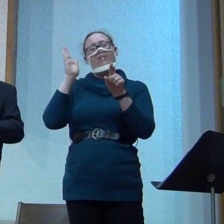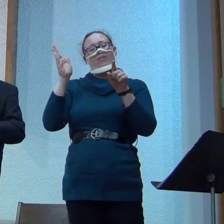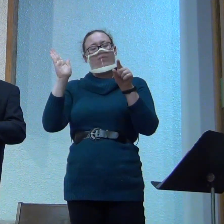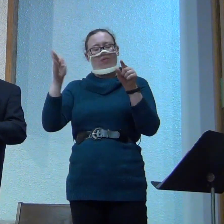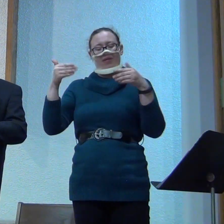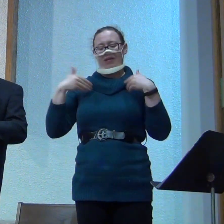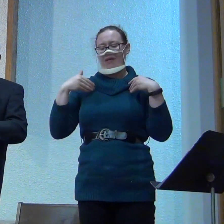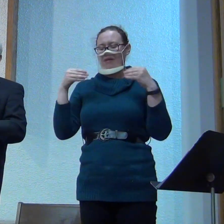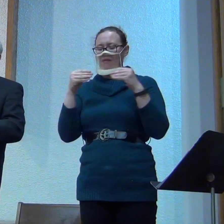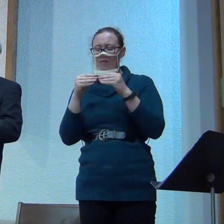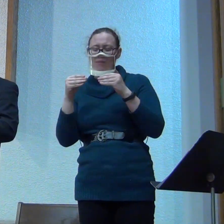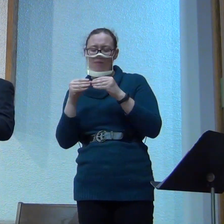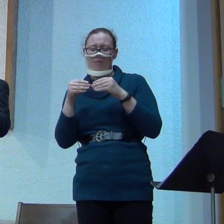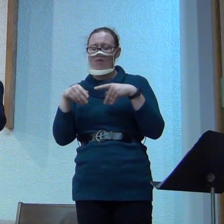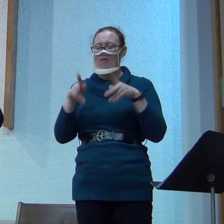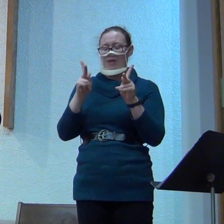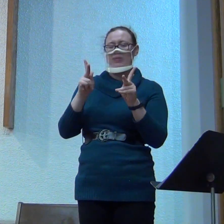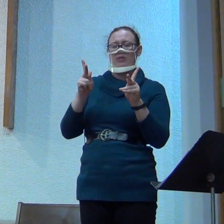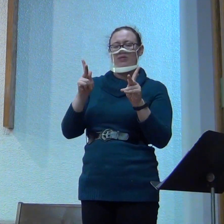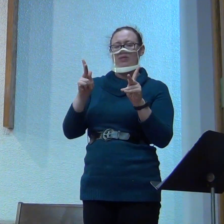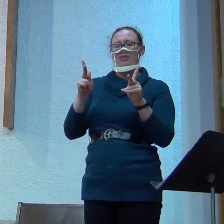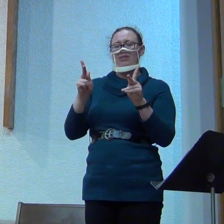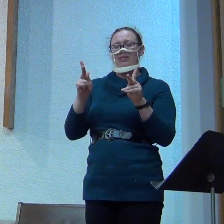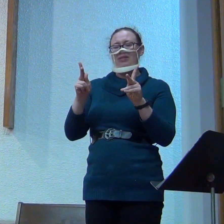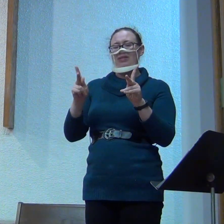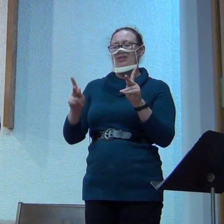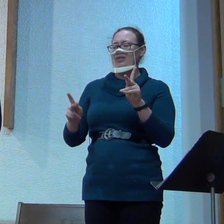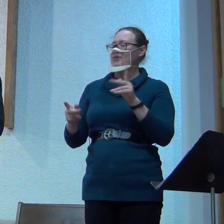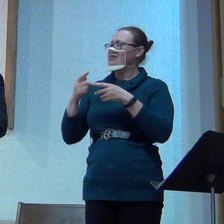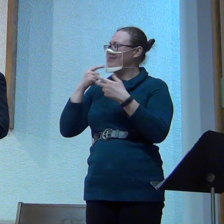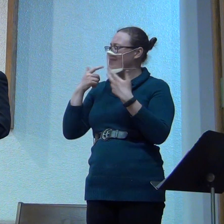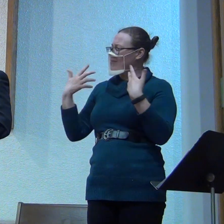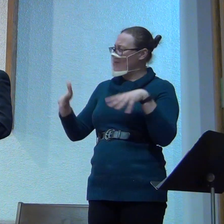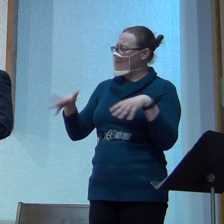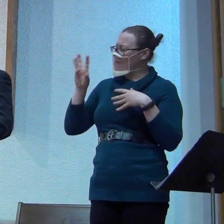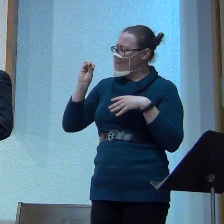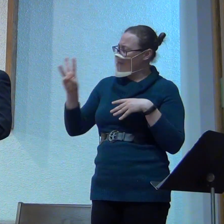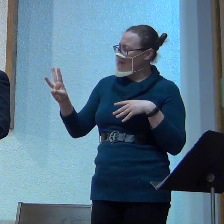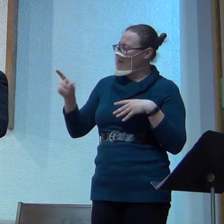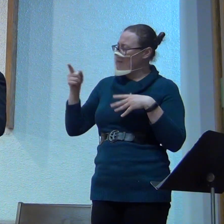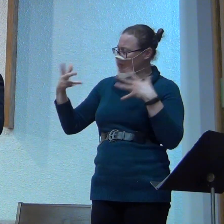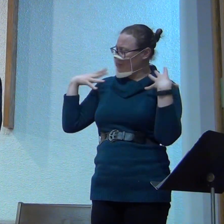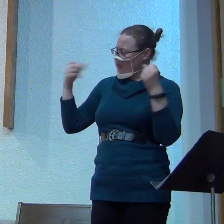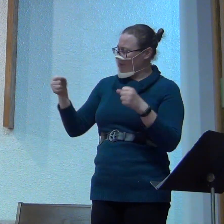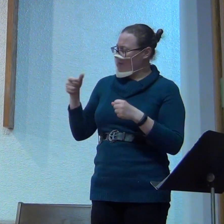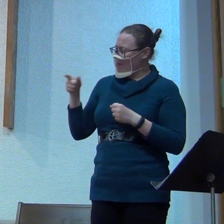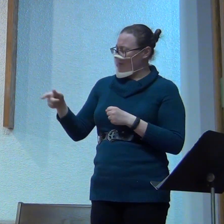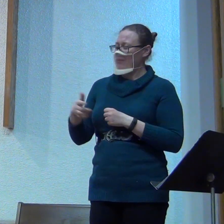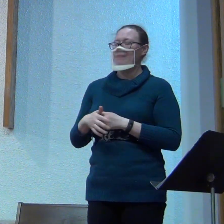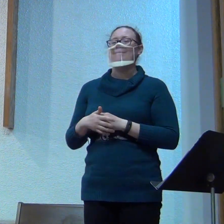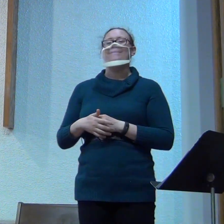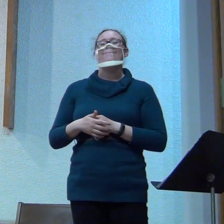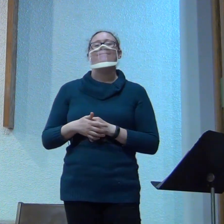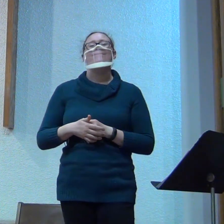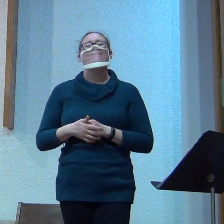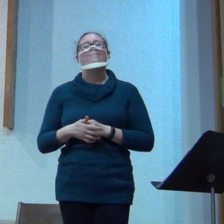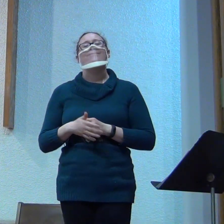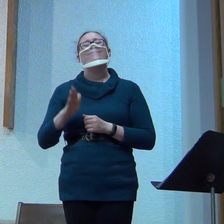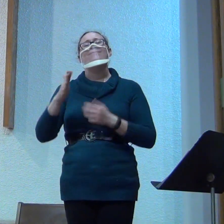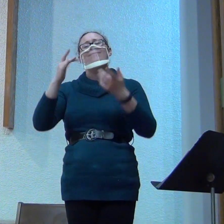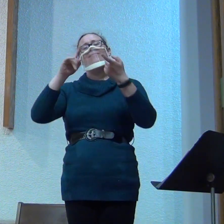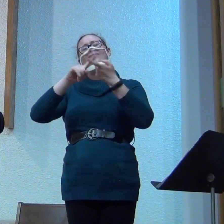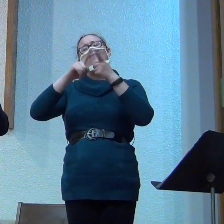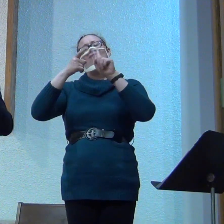say so as the 3 years together would unwind. So friends, I want to say to you